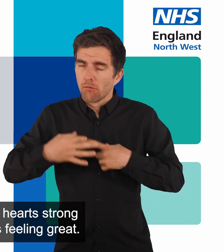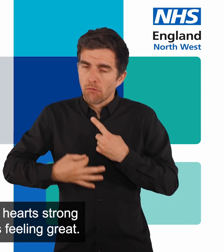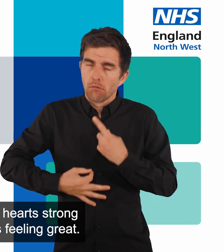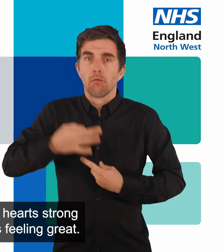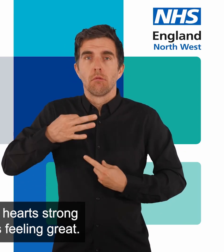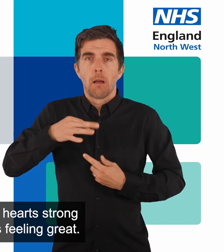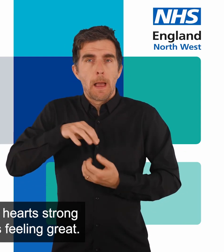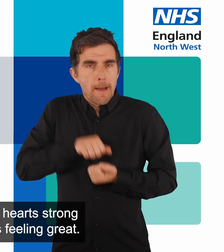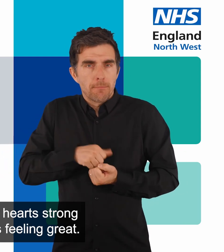great.